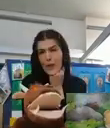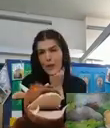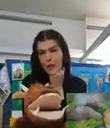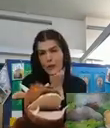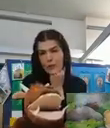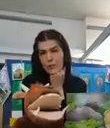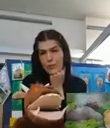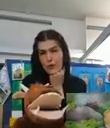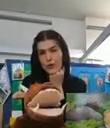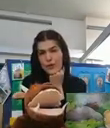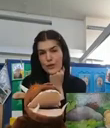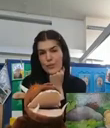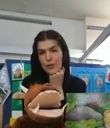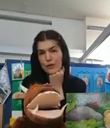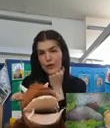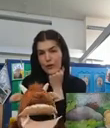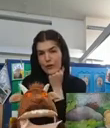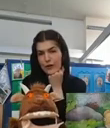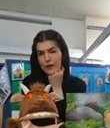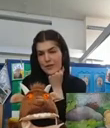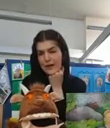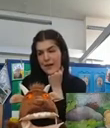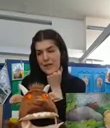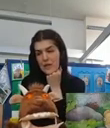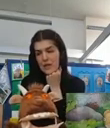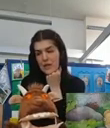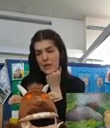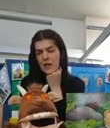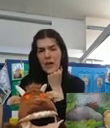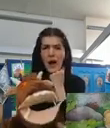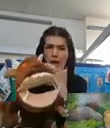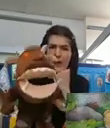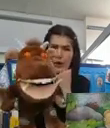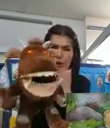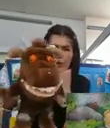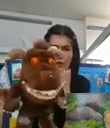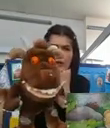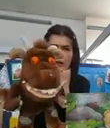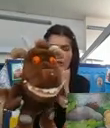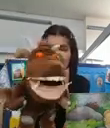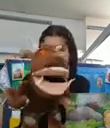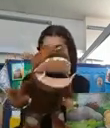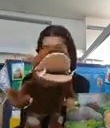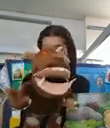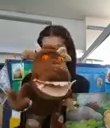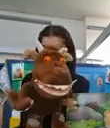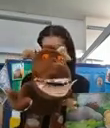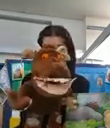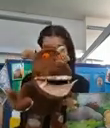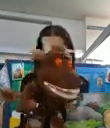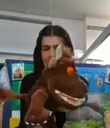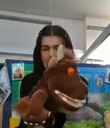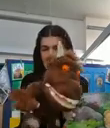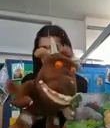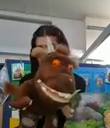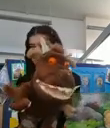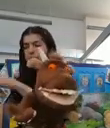walked some more till the Gruffalo said, I hear a hoot in the trees ahead.